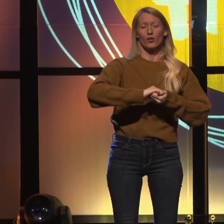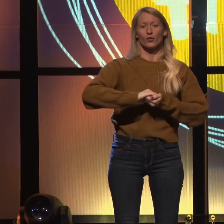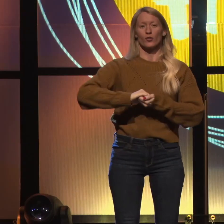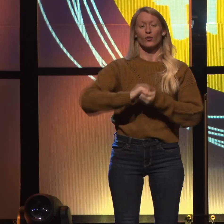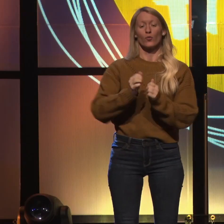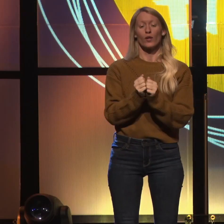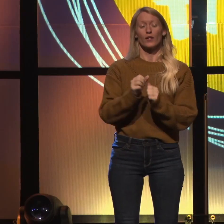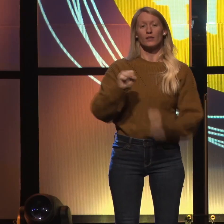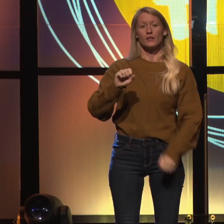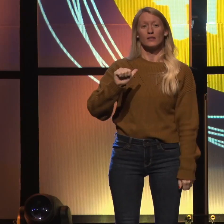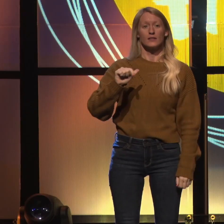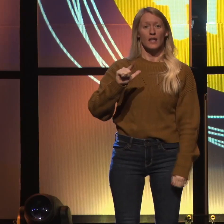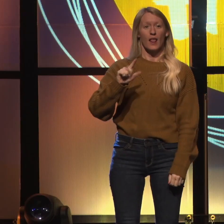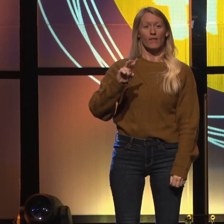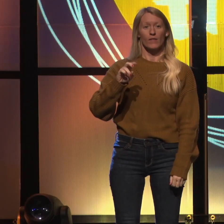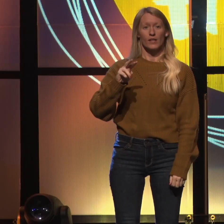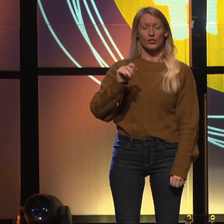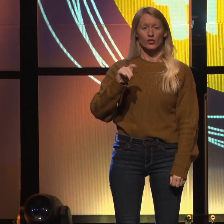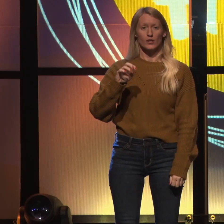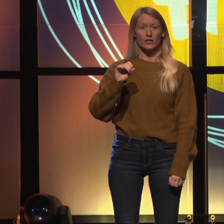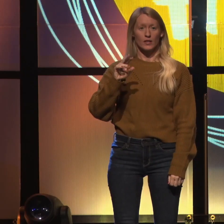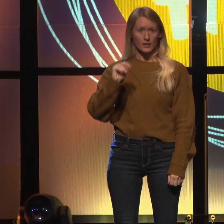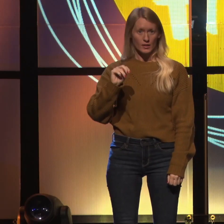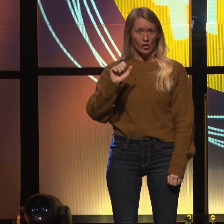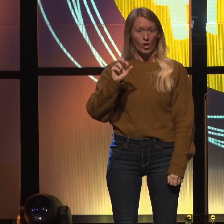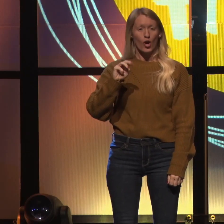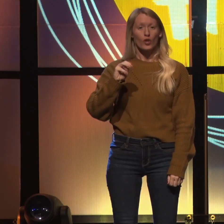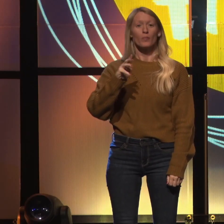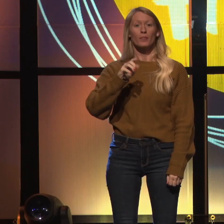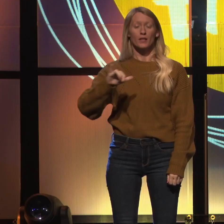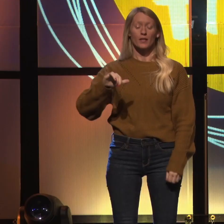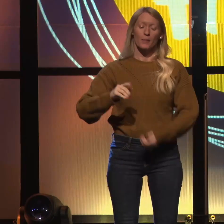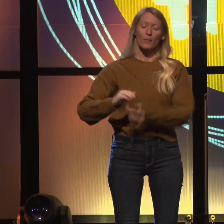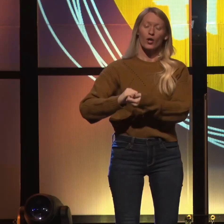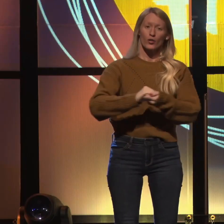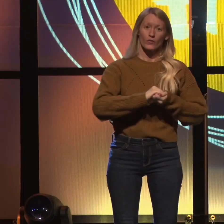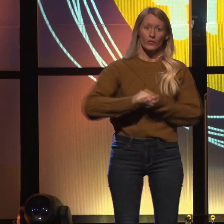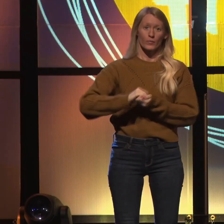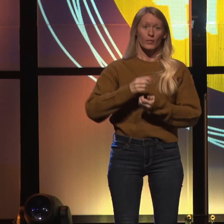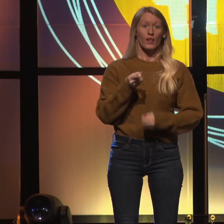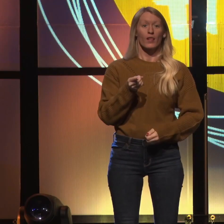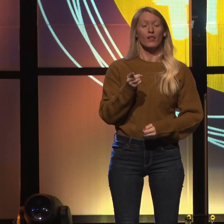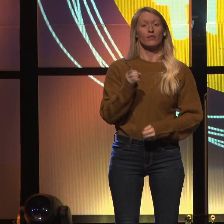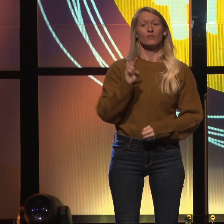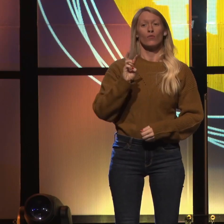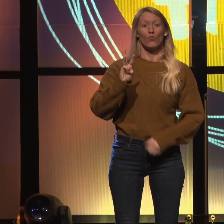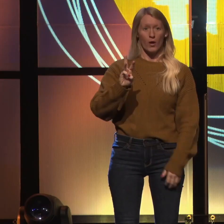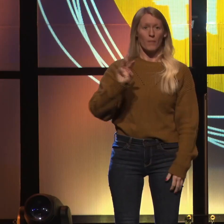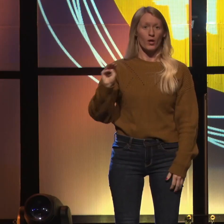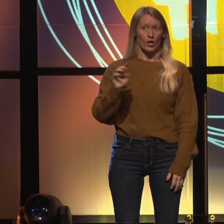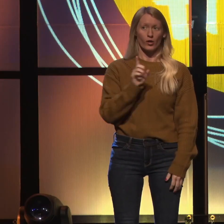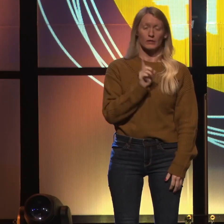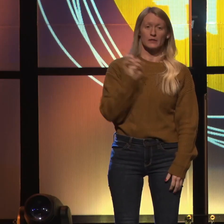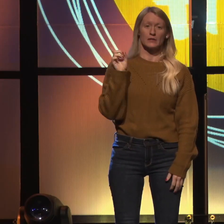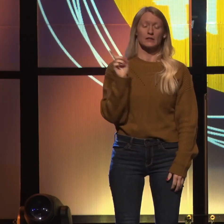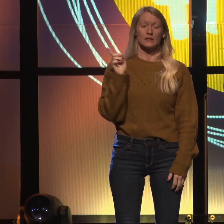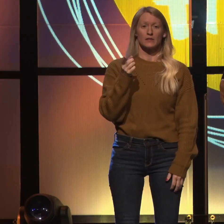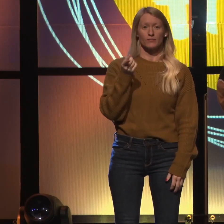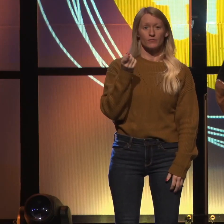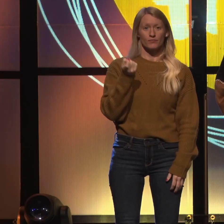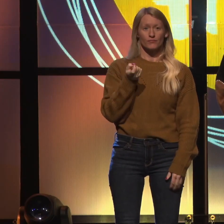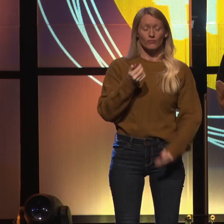bell at our local Walmart that's just up the street. You can find all of the information about the kettlebell